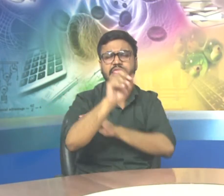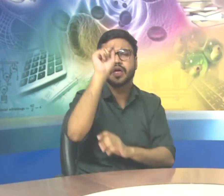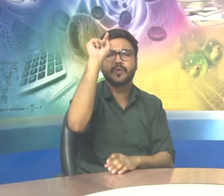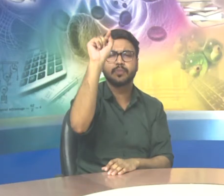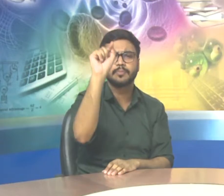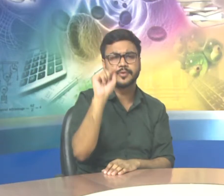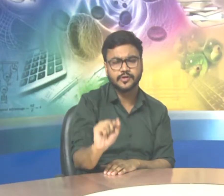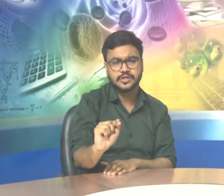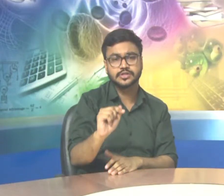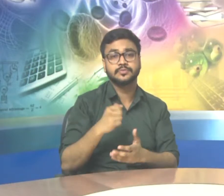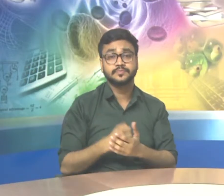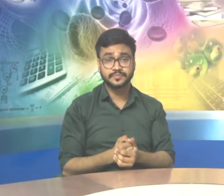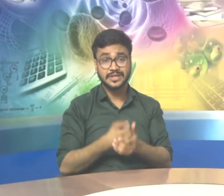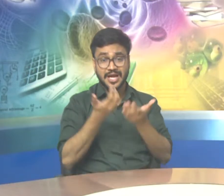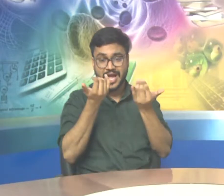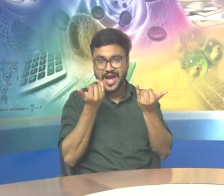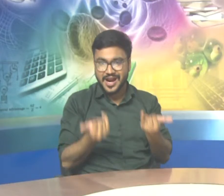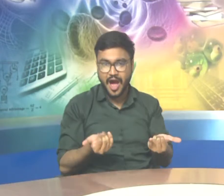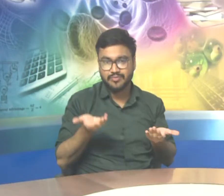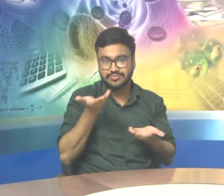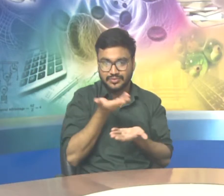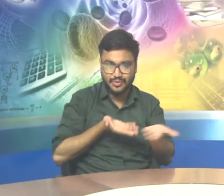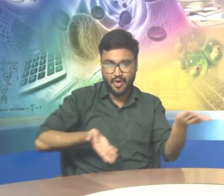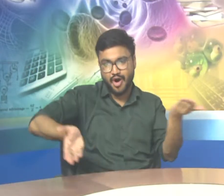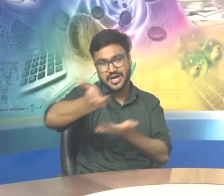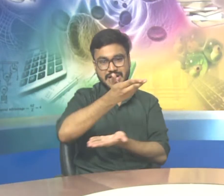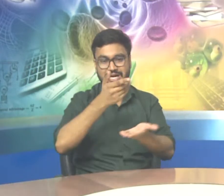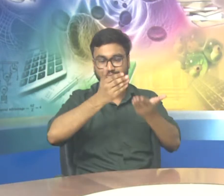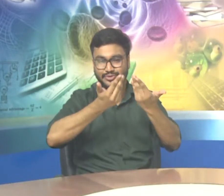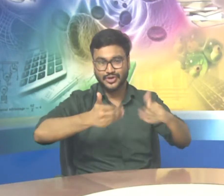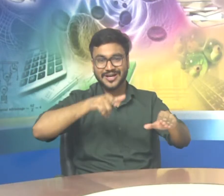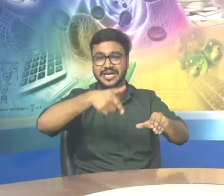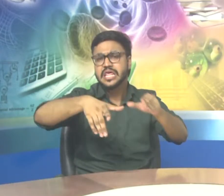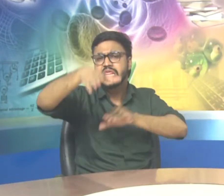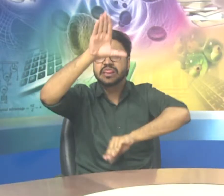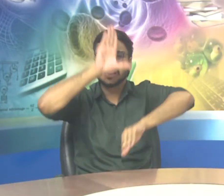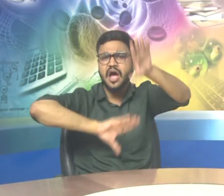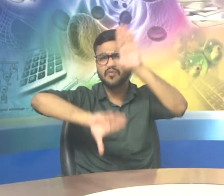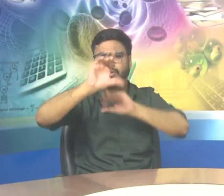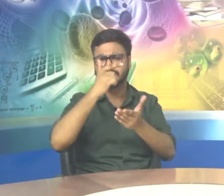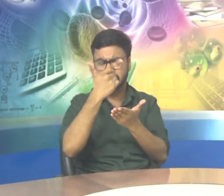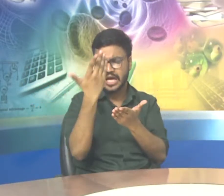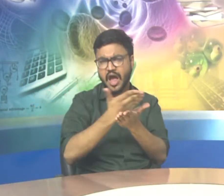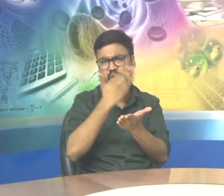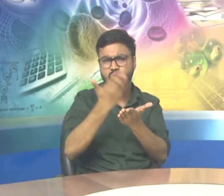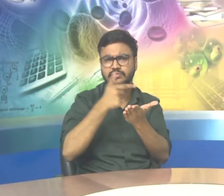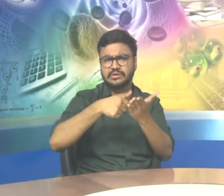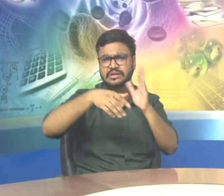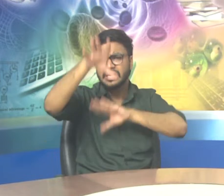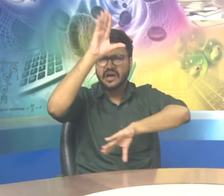In the previous lesson, we learned that force changes the motion of an